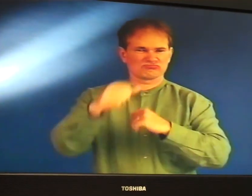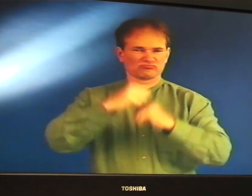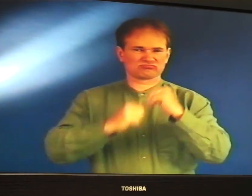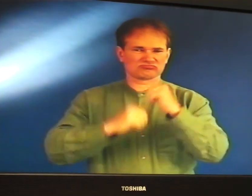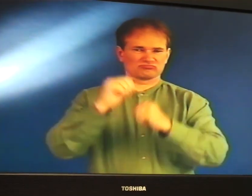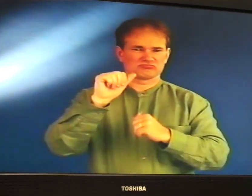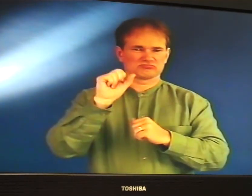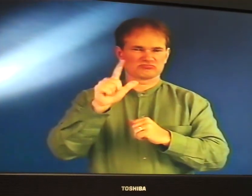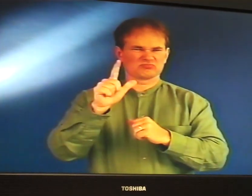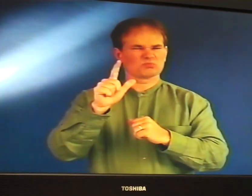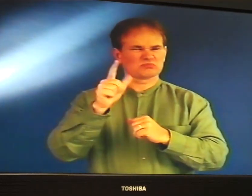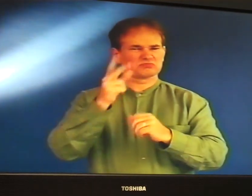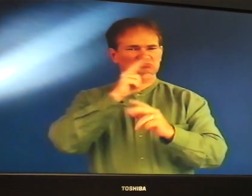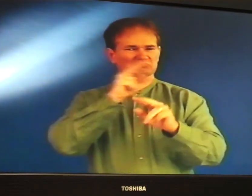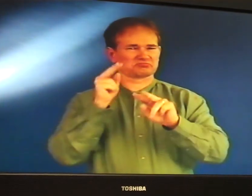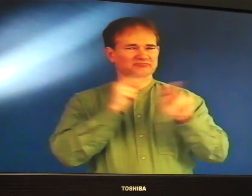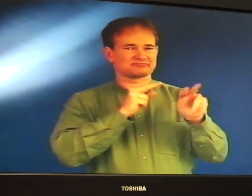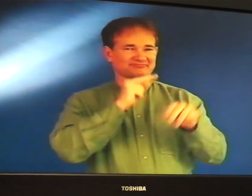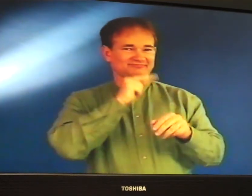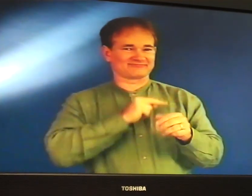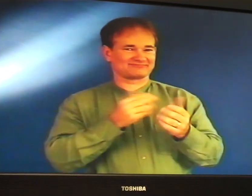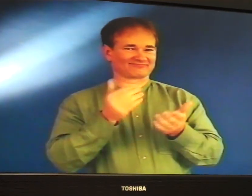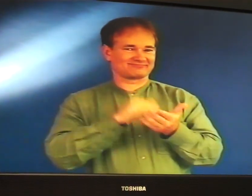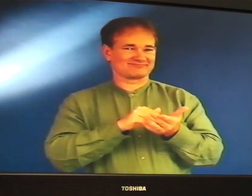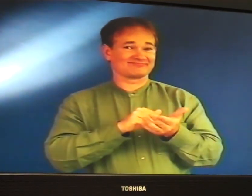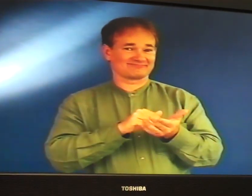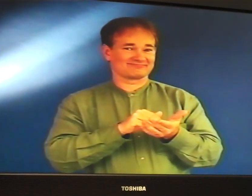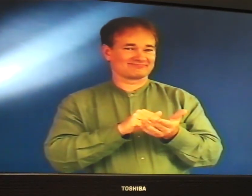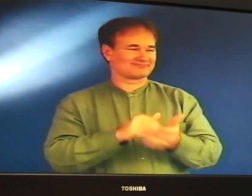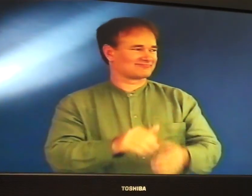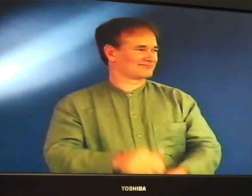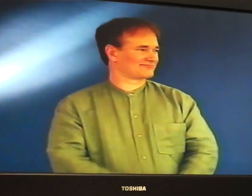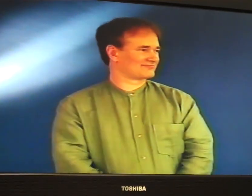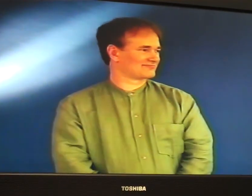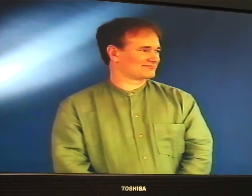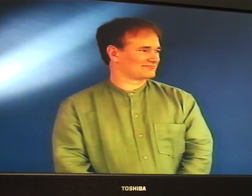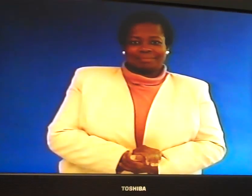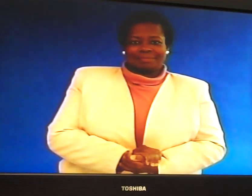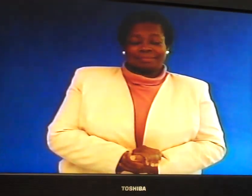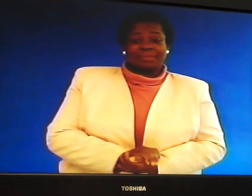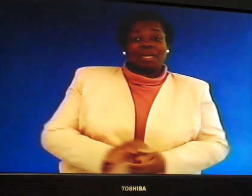and see how it enters into the structure of ASL. So you want to watch Nathan again?